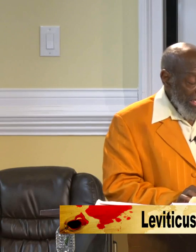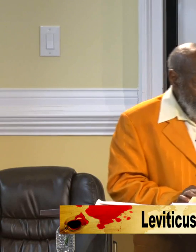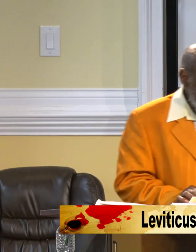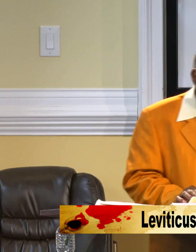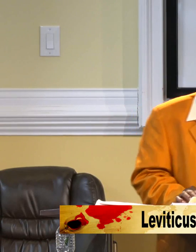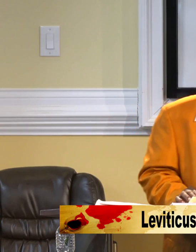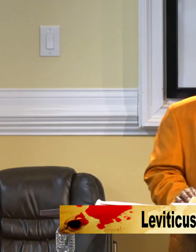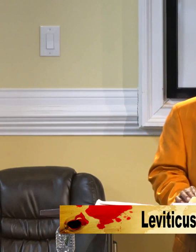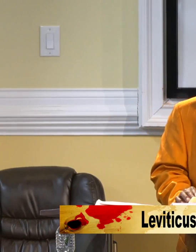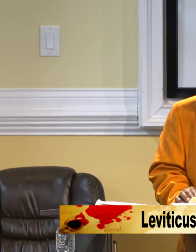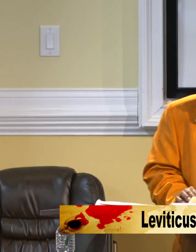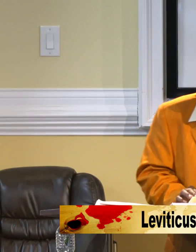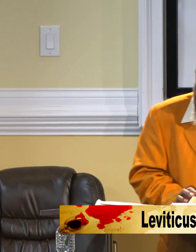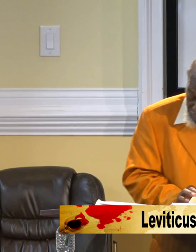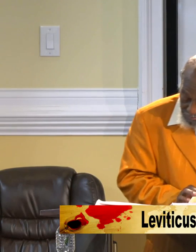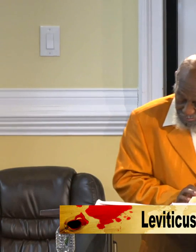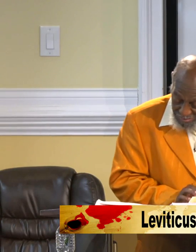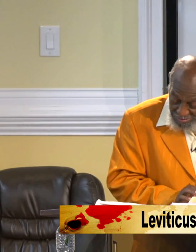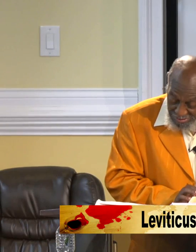means I got to stick to reading.